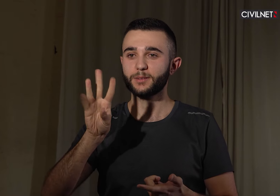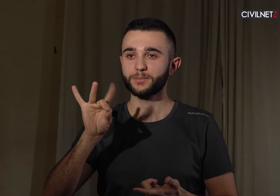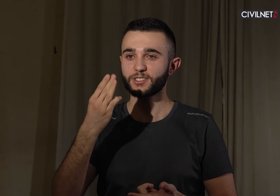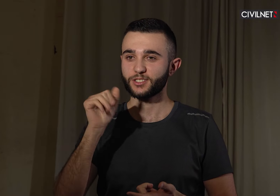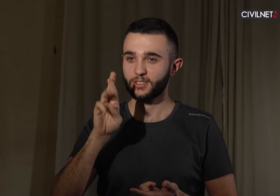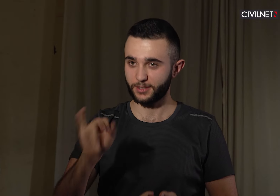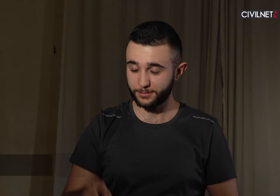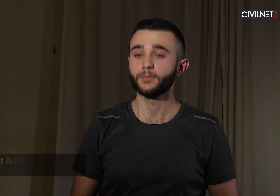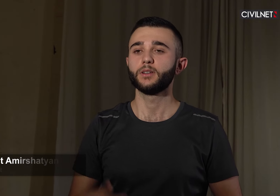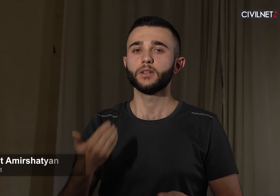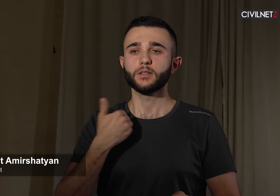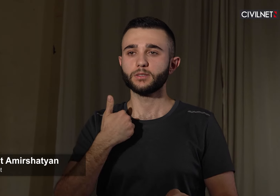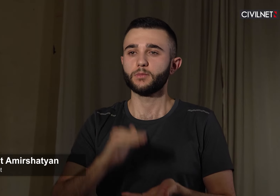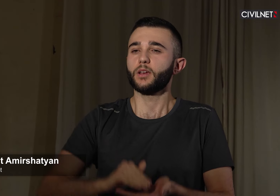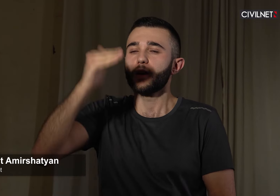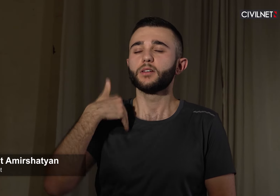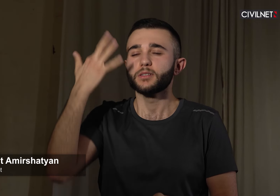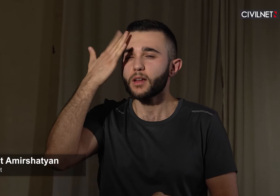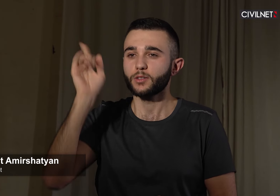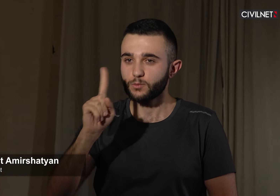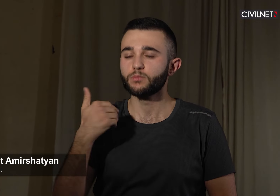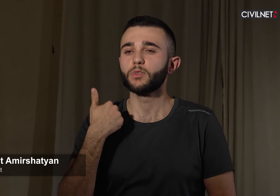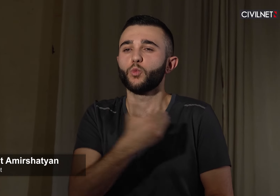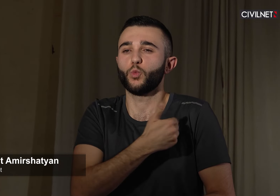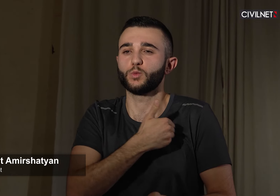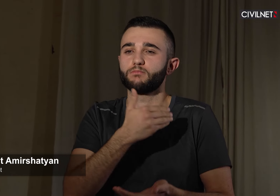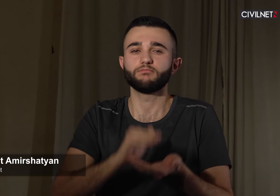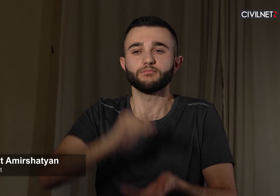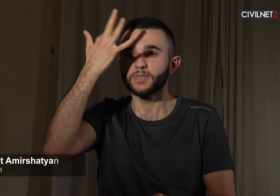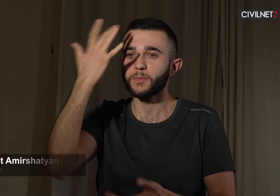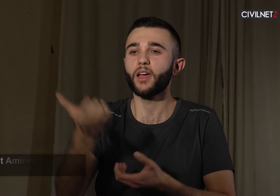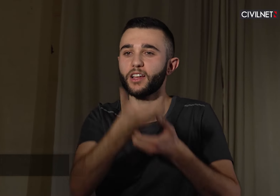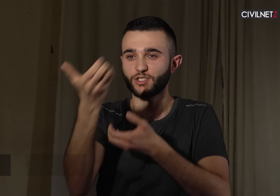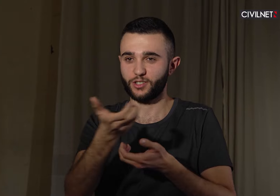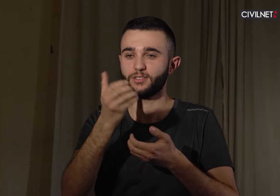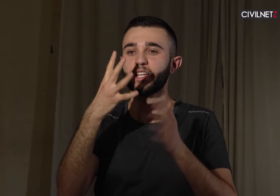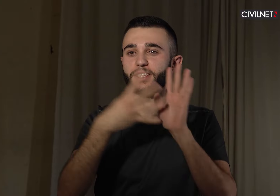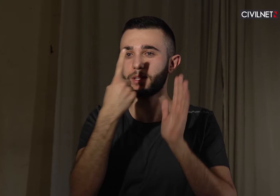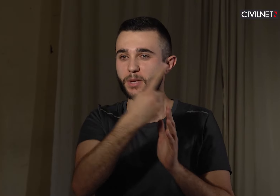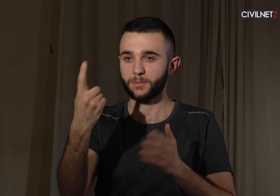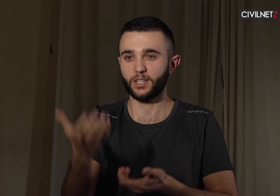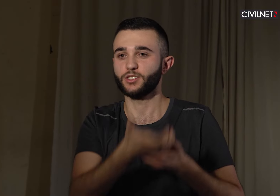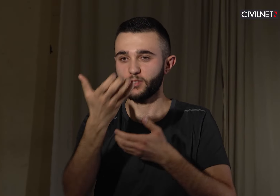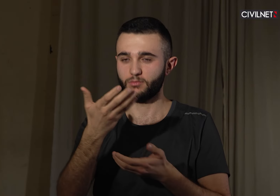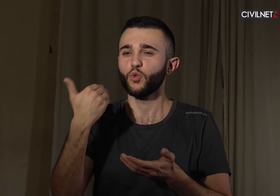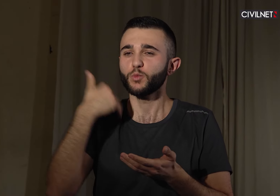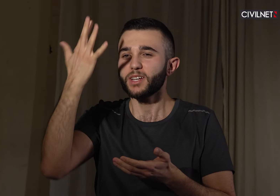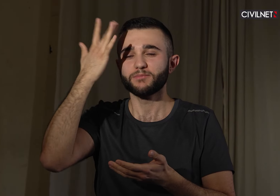My name is David Amir Shatyan. Since childhood, I've dreamt of becoming a firefighter, but after understanding that dream would be difficult,